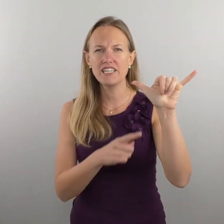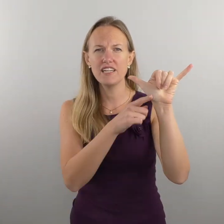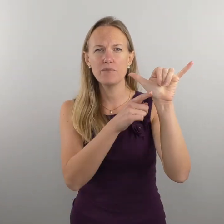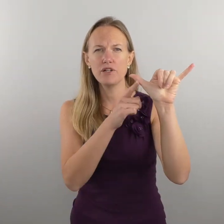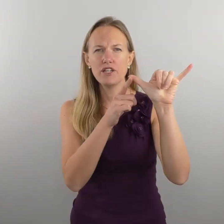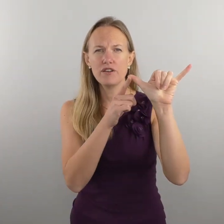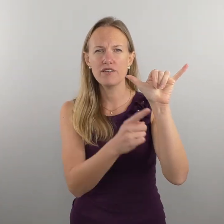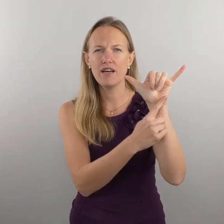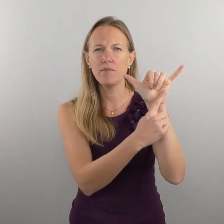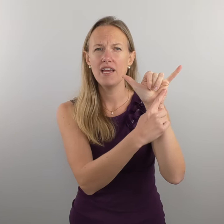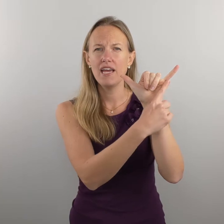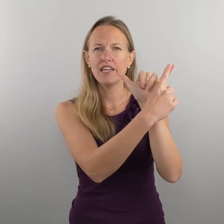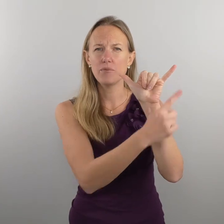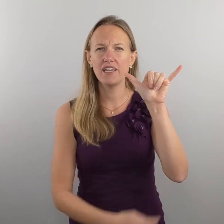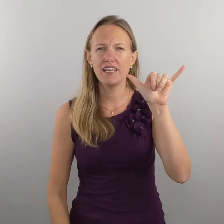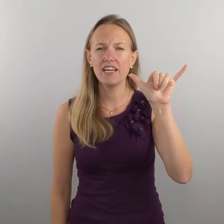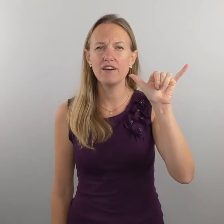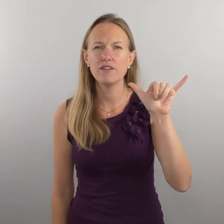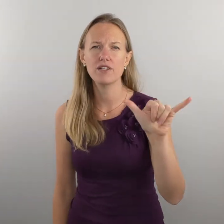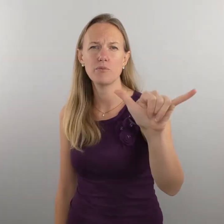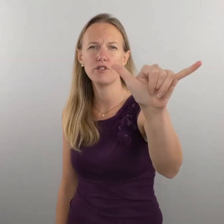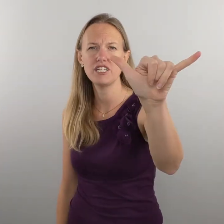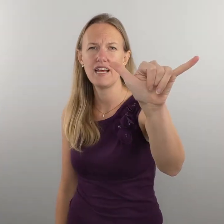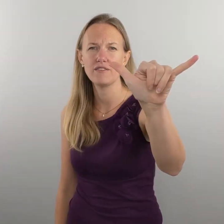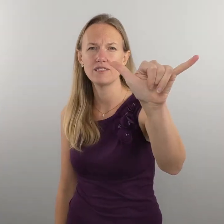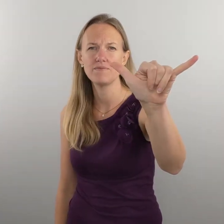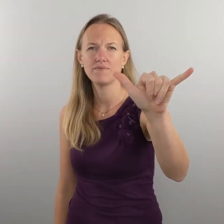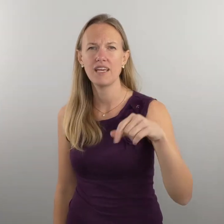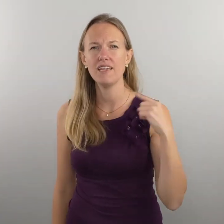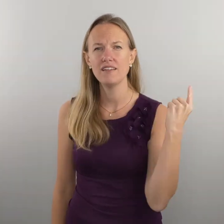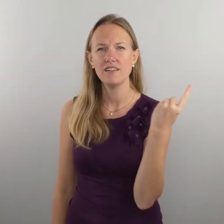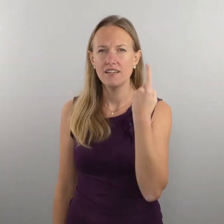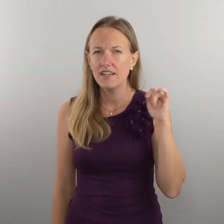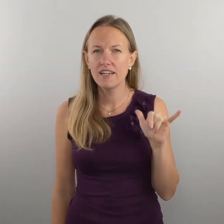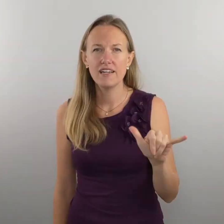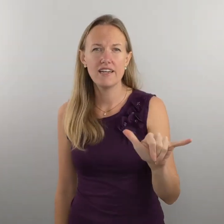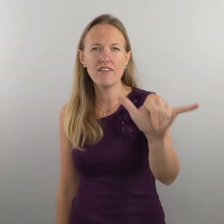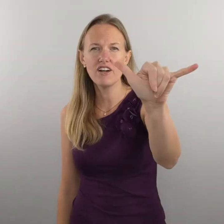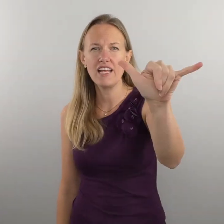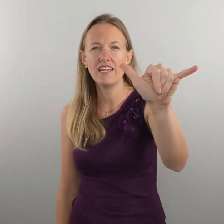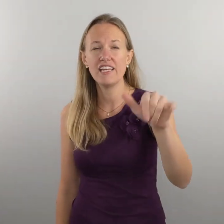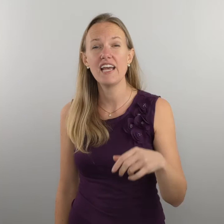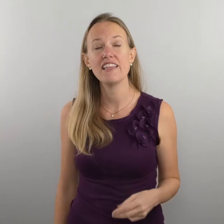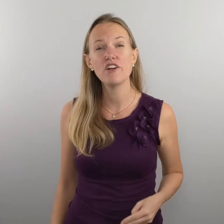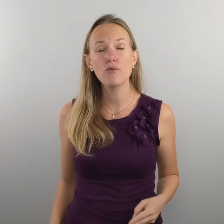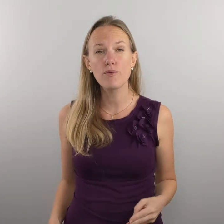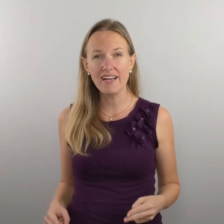and putting your thumb and your pinky out, you're gonna push it out, okay? Never ending, and then